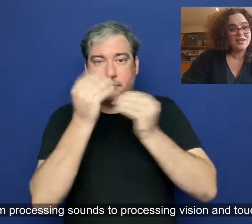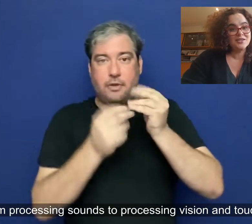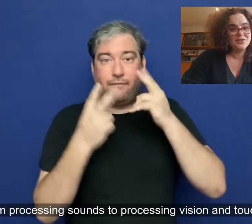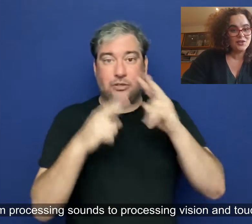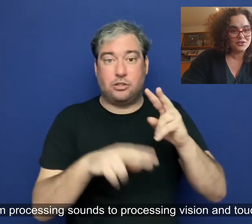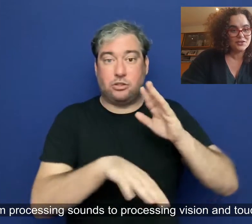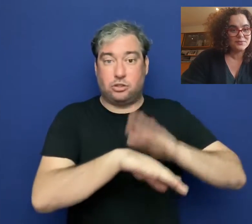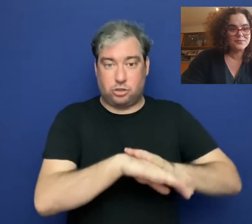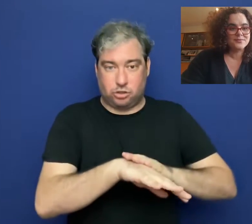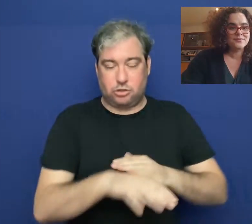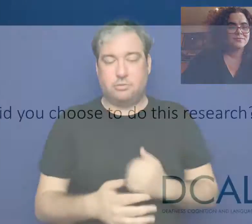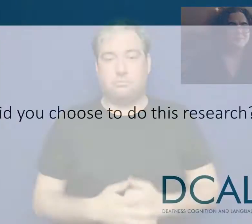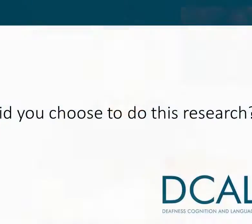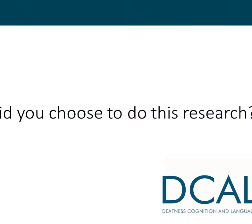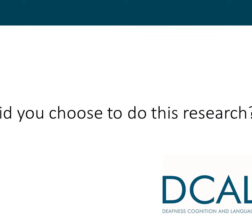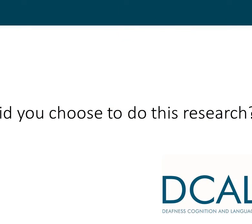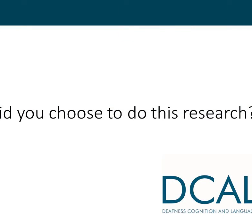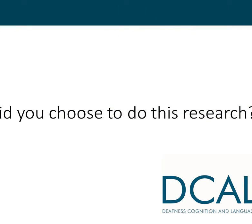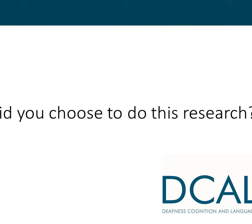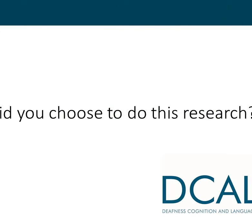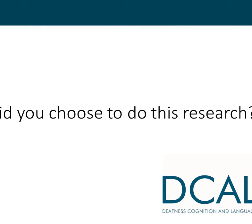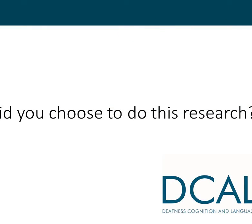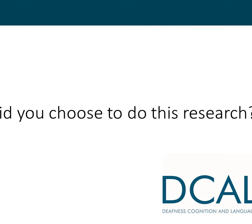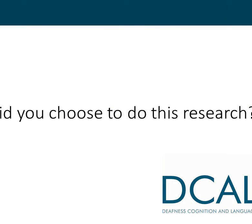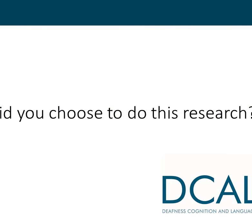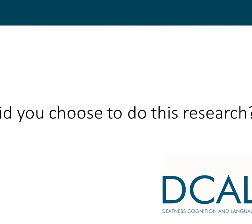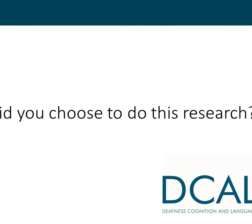vision and touch.